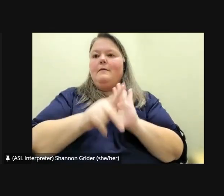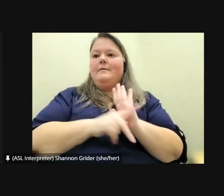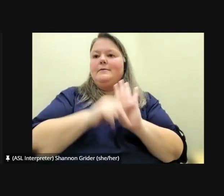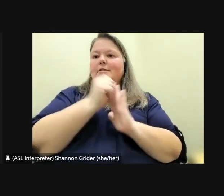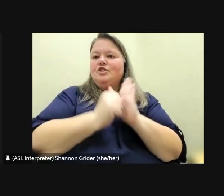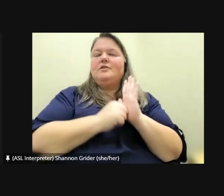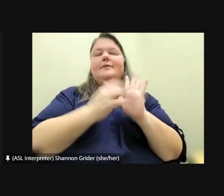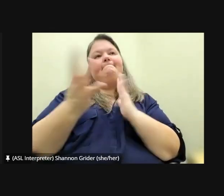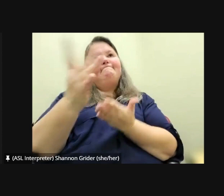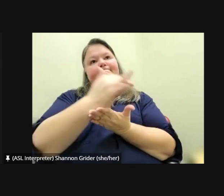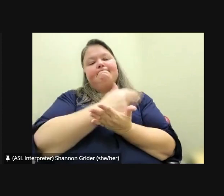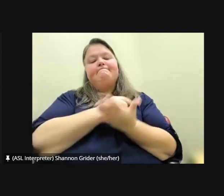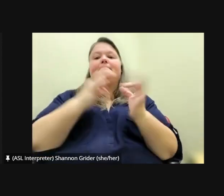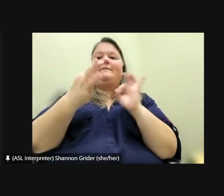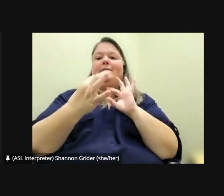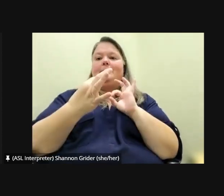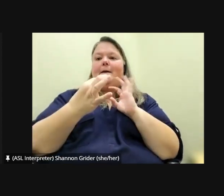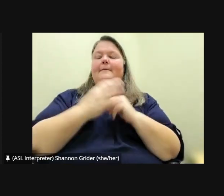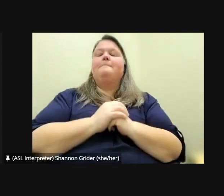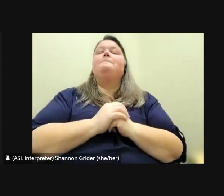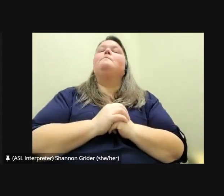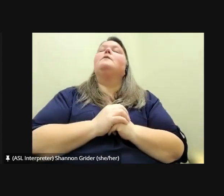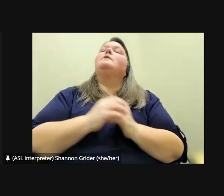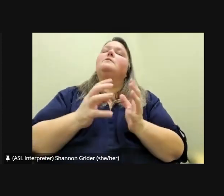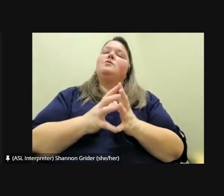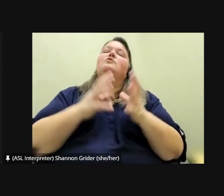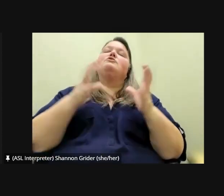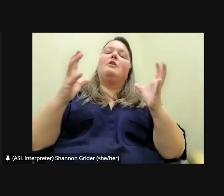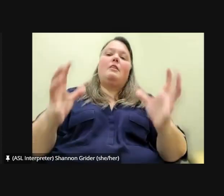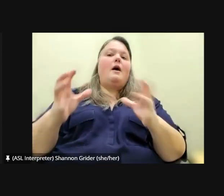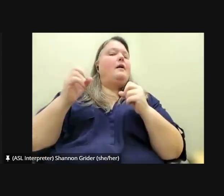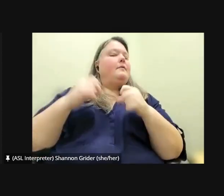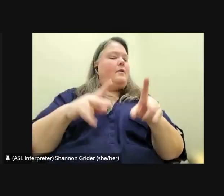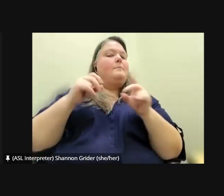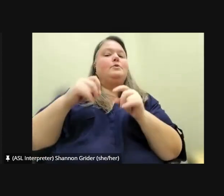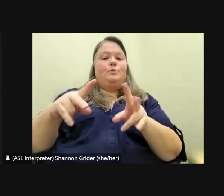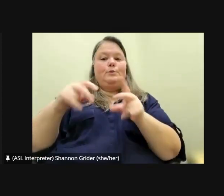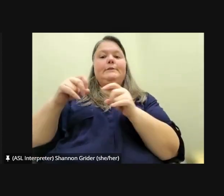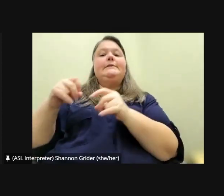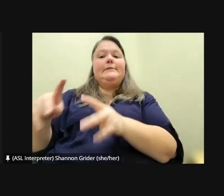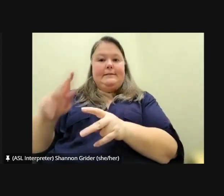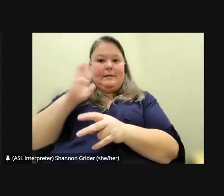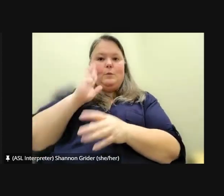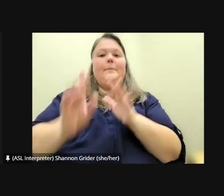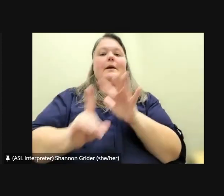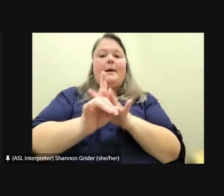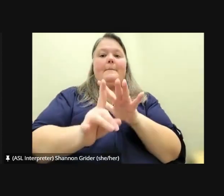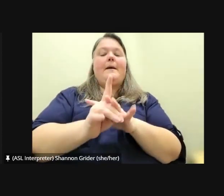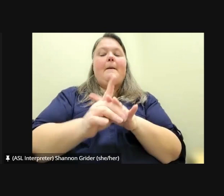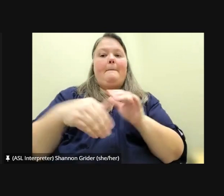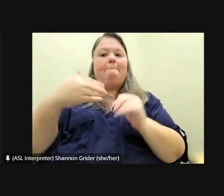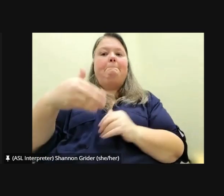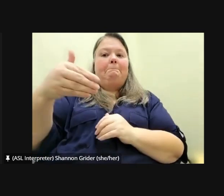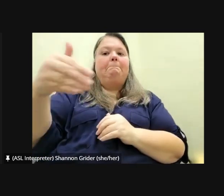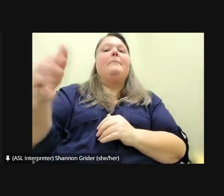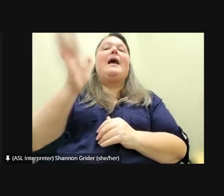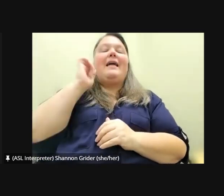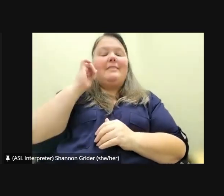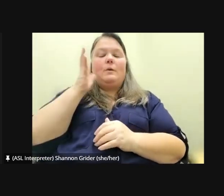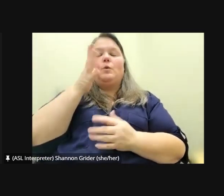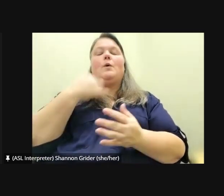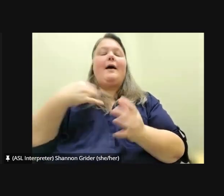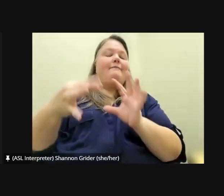from that group. So there's a lot of incredible opportunities, I think, that are going to merge where we will have great synergy with our local